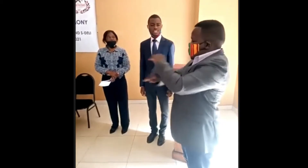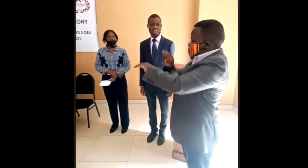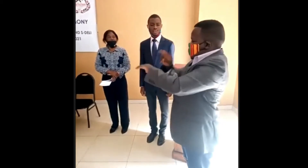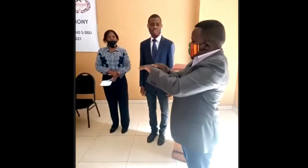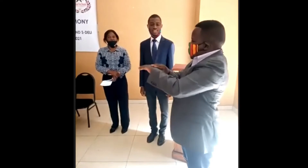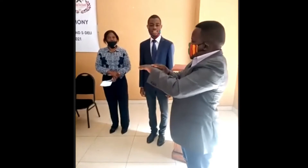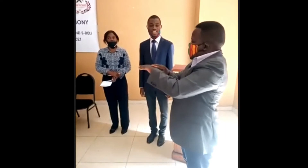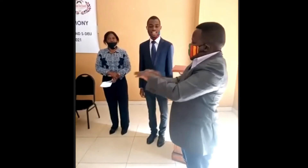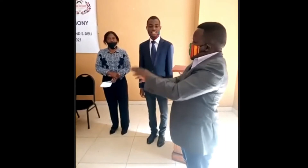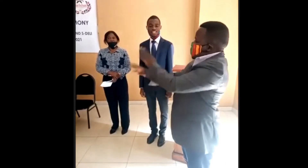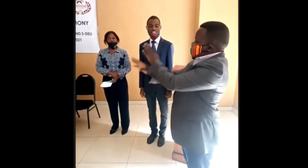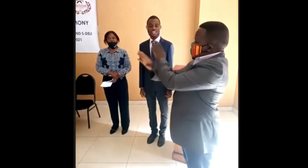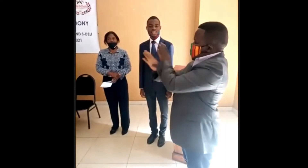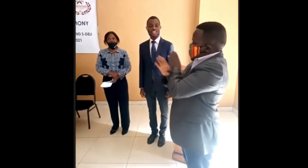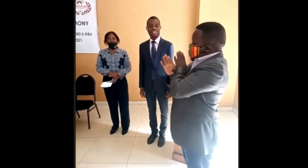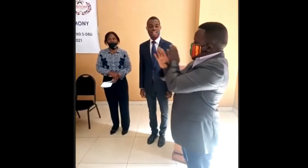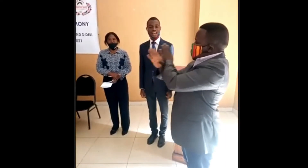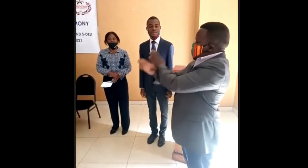the great